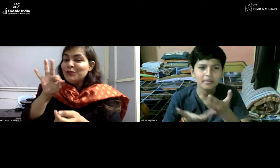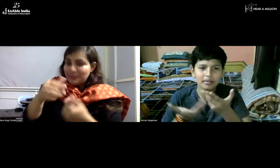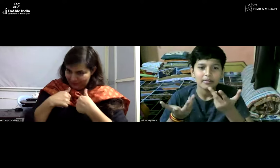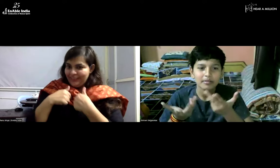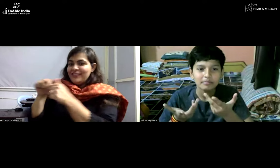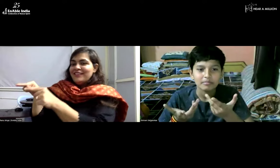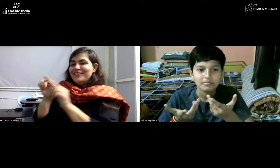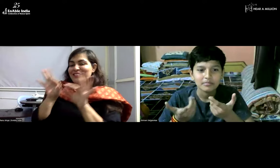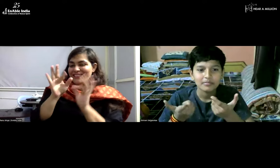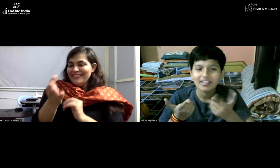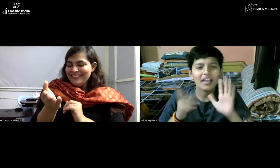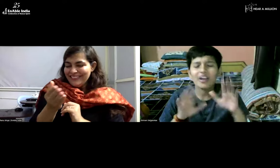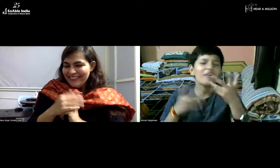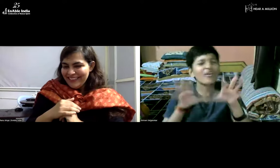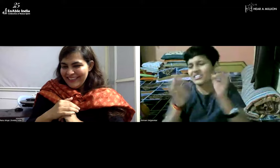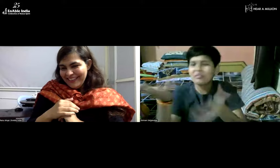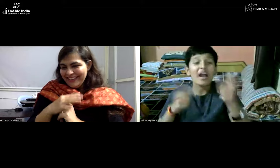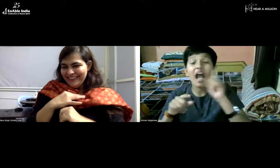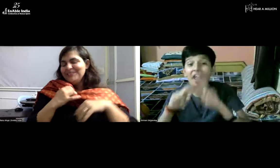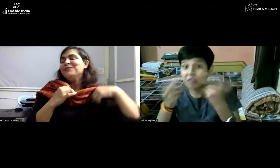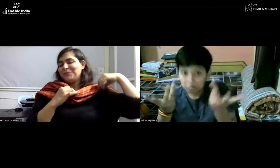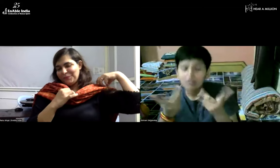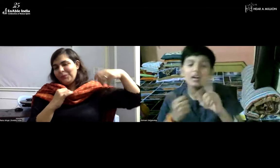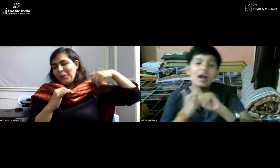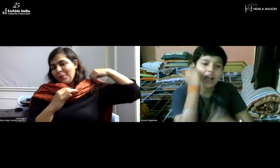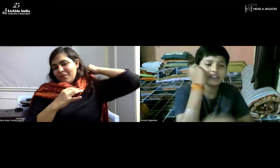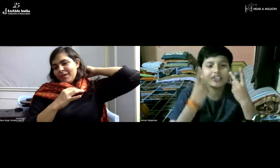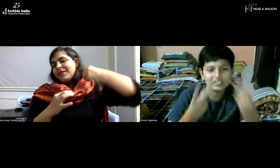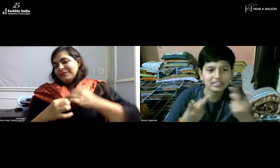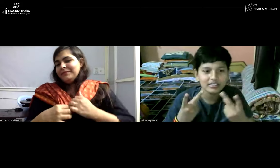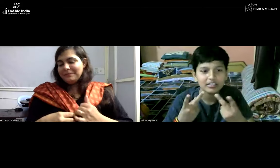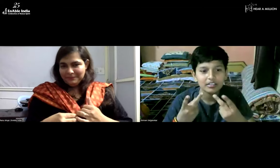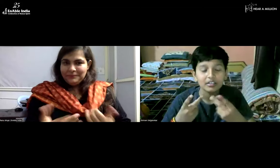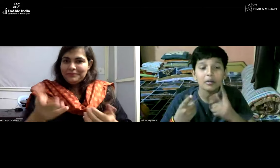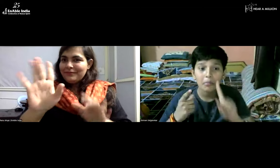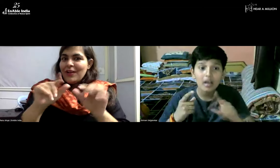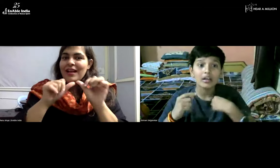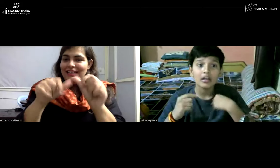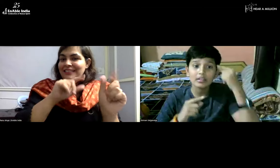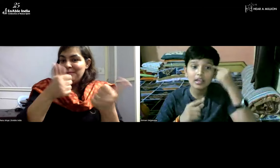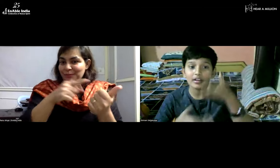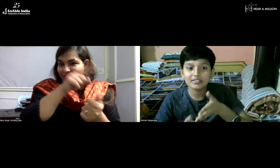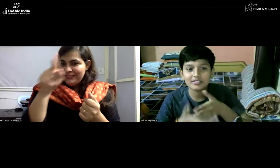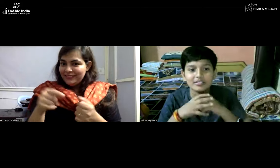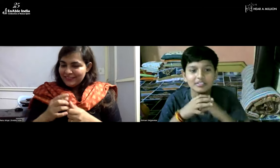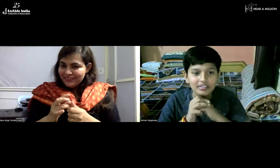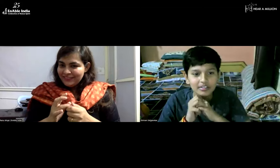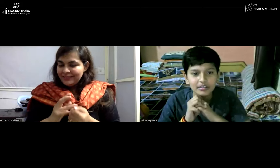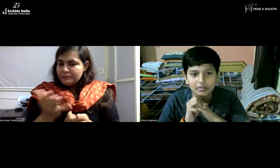not studying. But it's possible that you can aim and get that thing. Yeah, that's true.